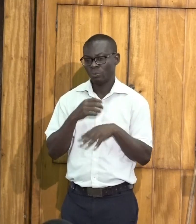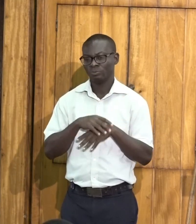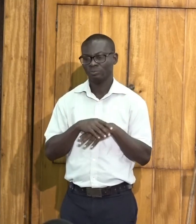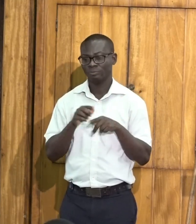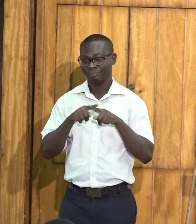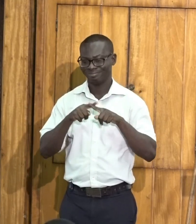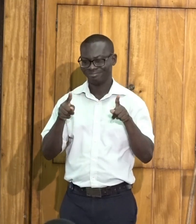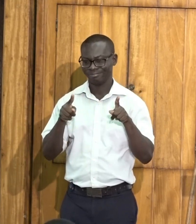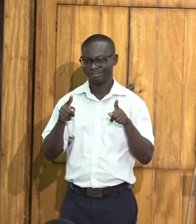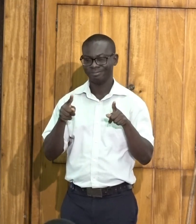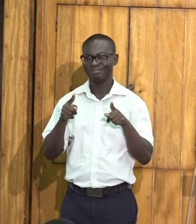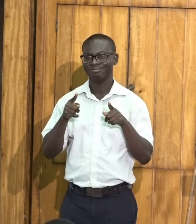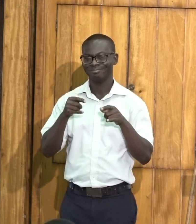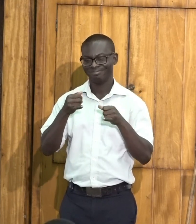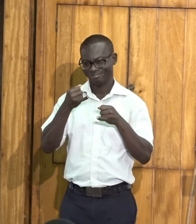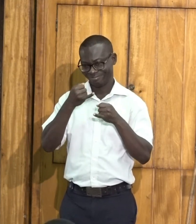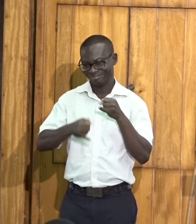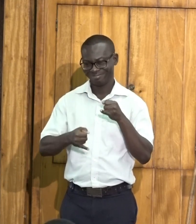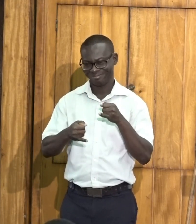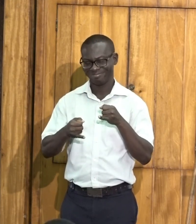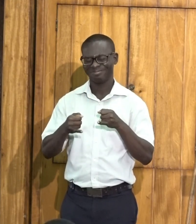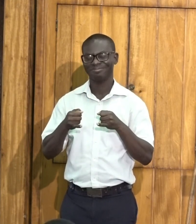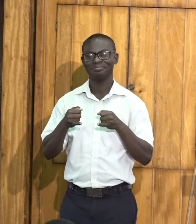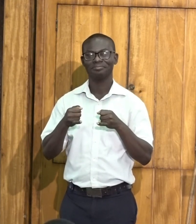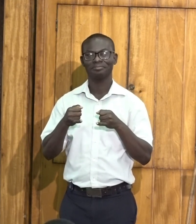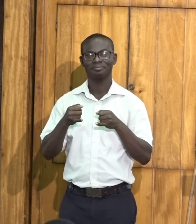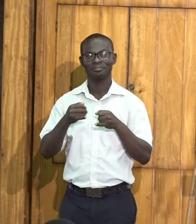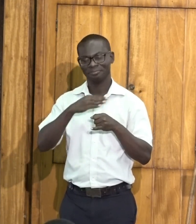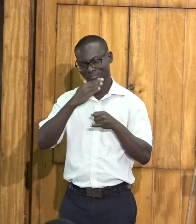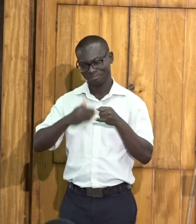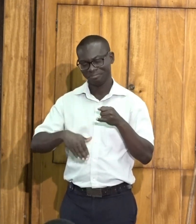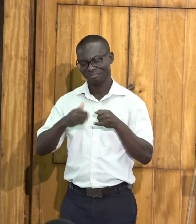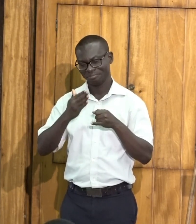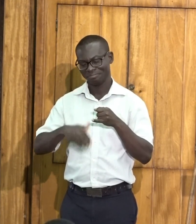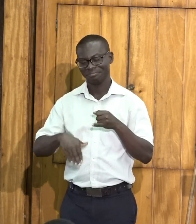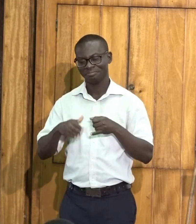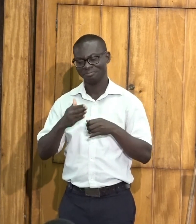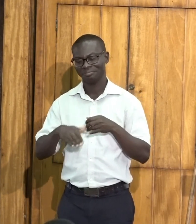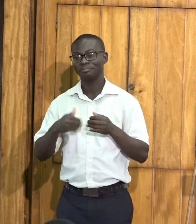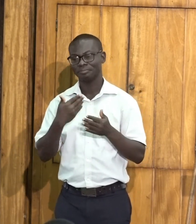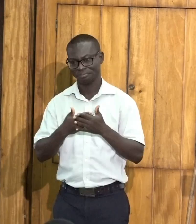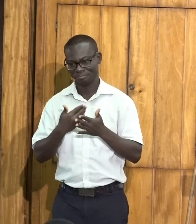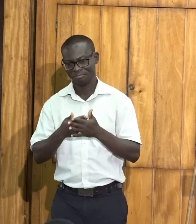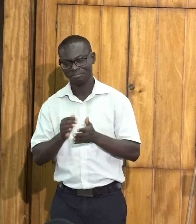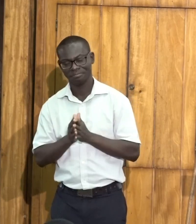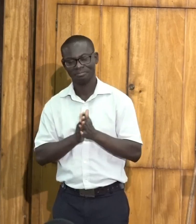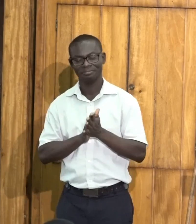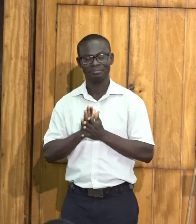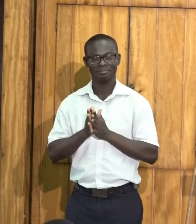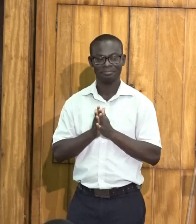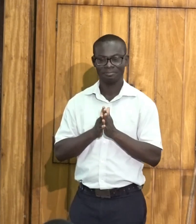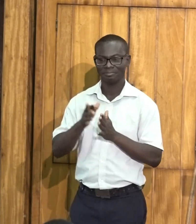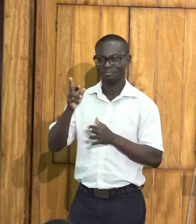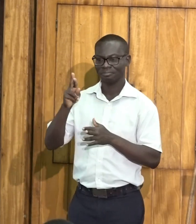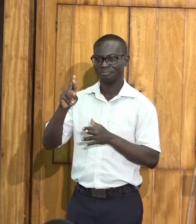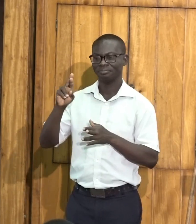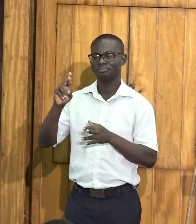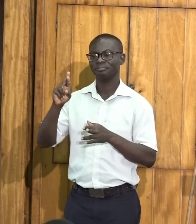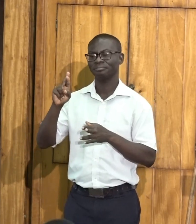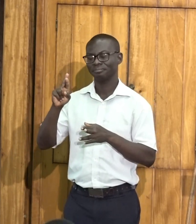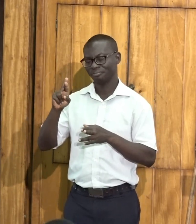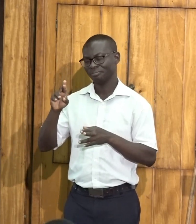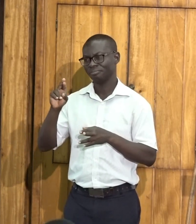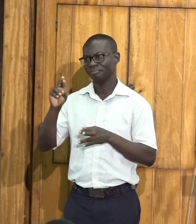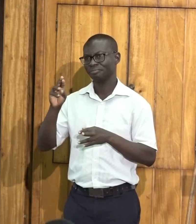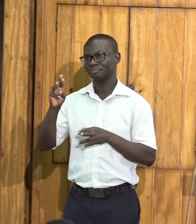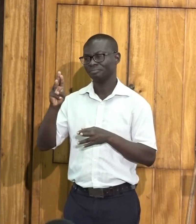we are coming towards the end, so just bear with us a little more. So like Remy said, I'm Stéphane, and I'm going